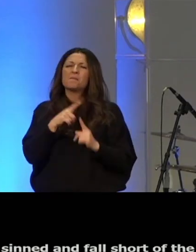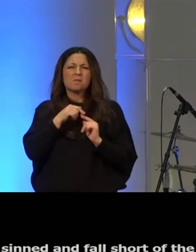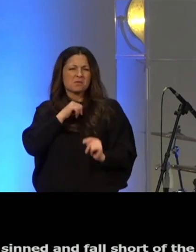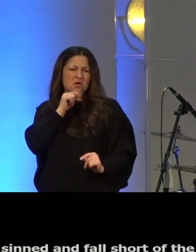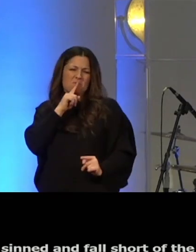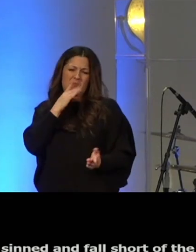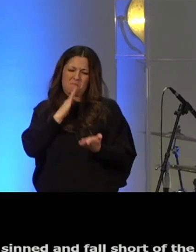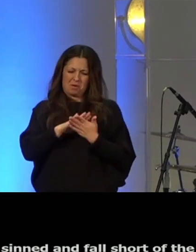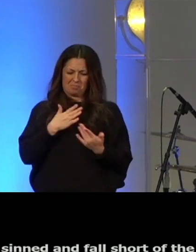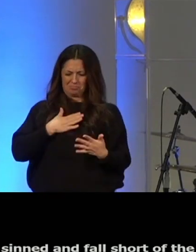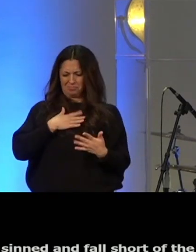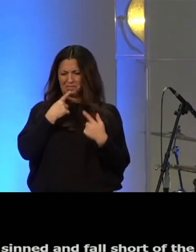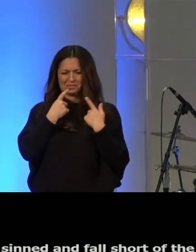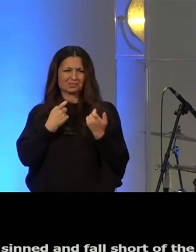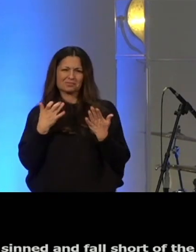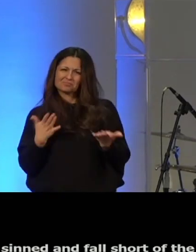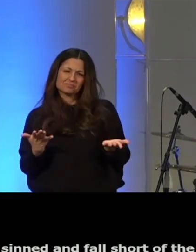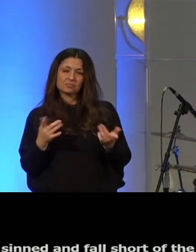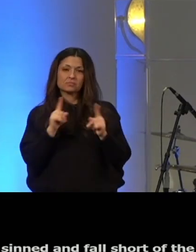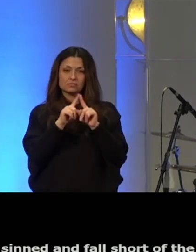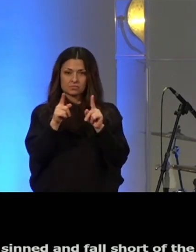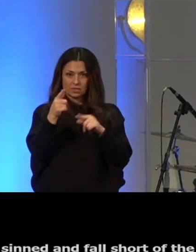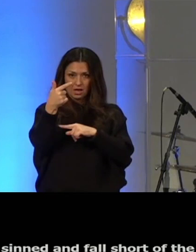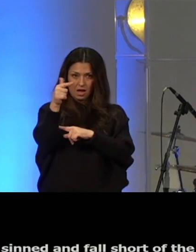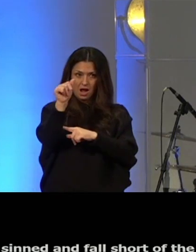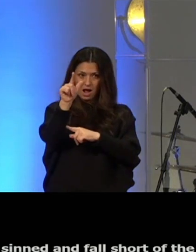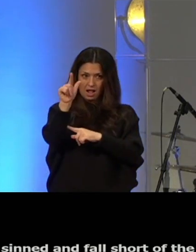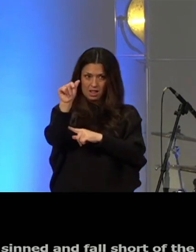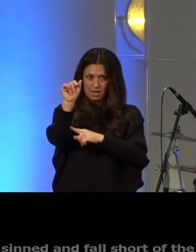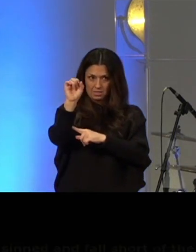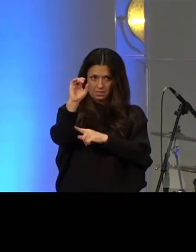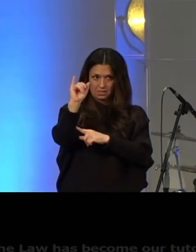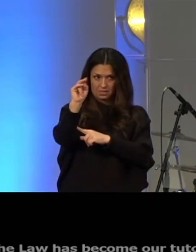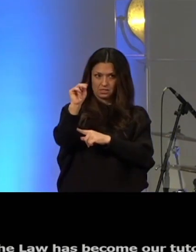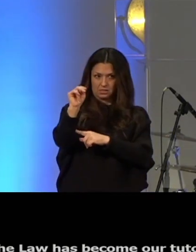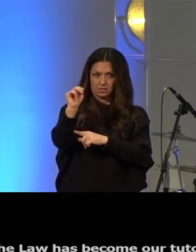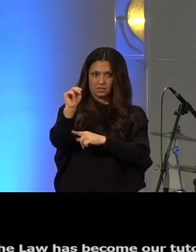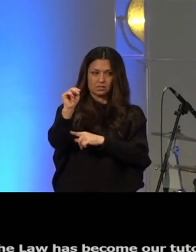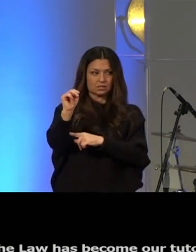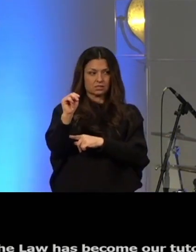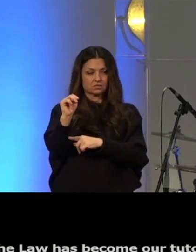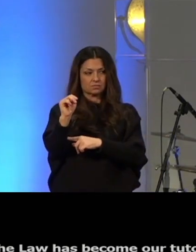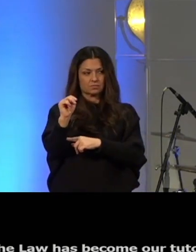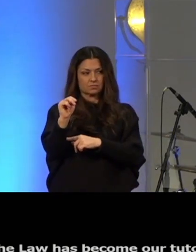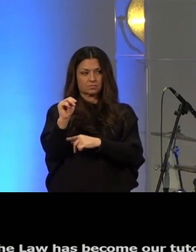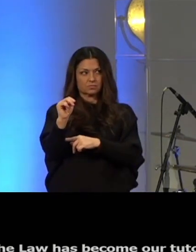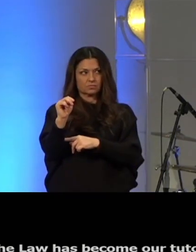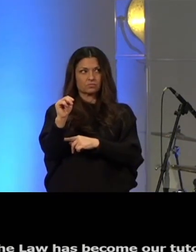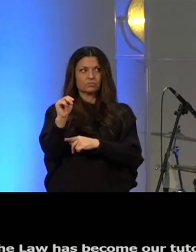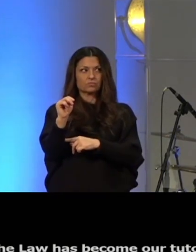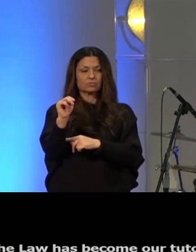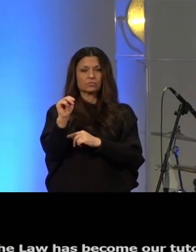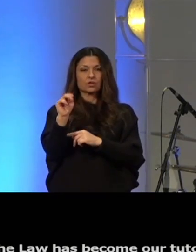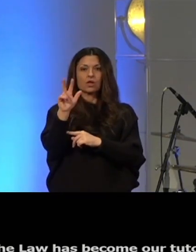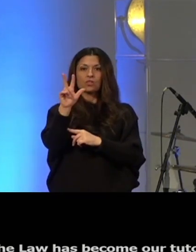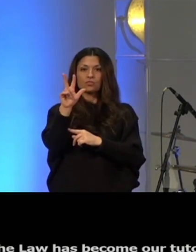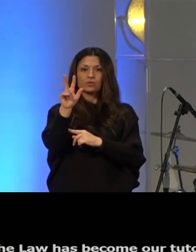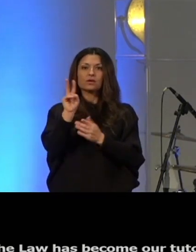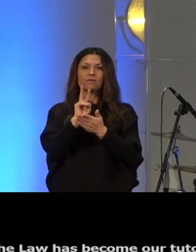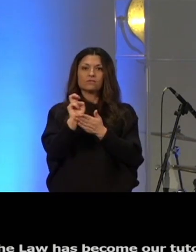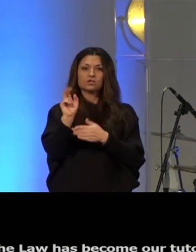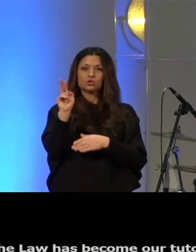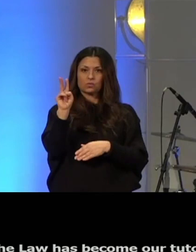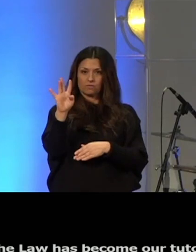a sinner. So in Galatians, a few verses before what I've read you, in Galatians 3,